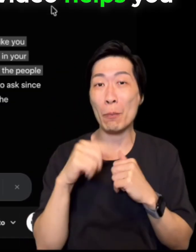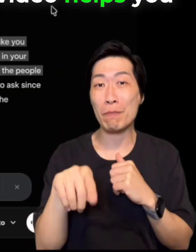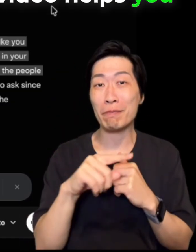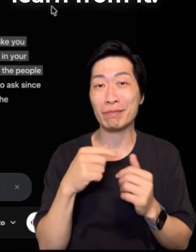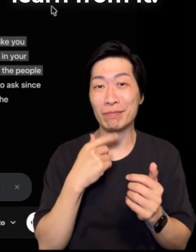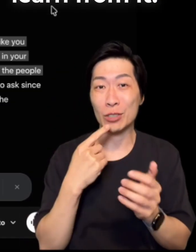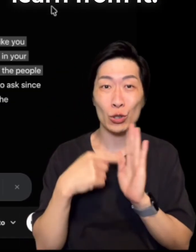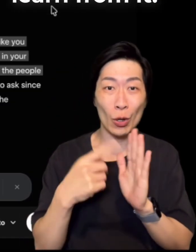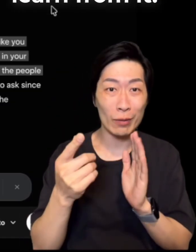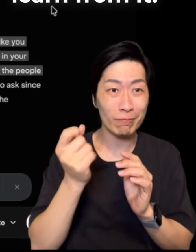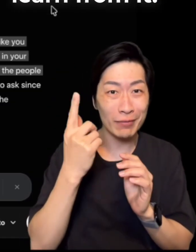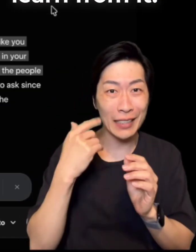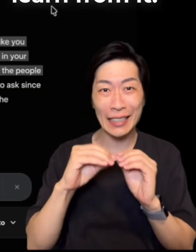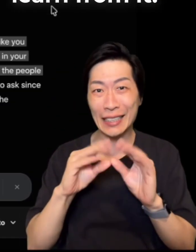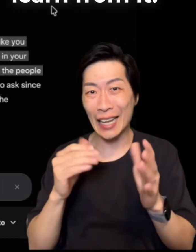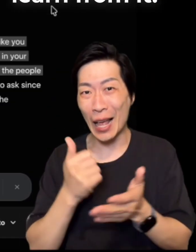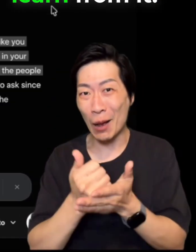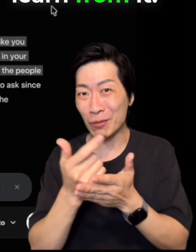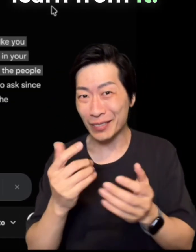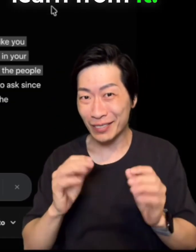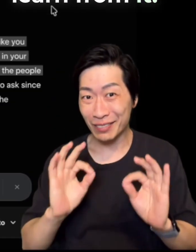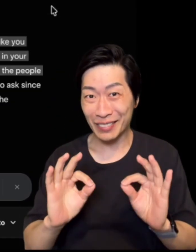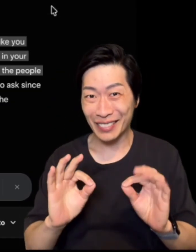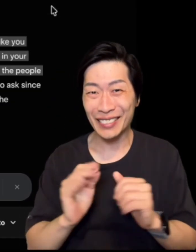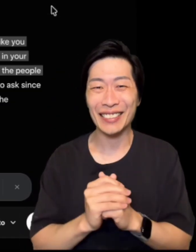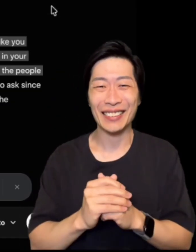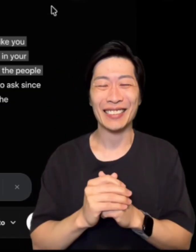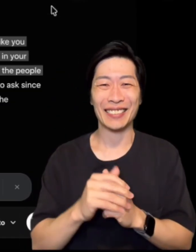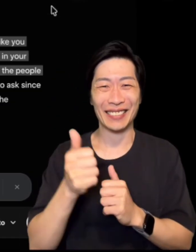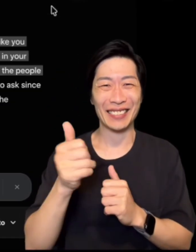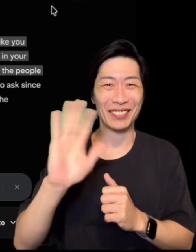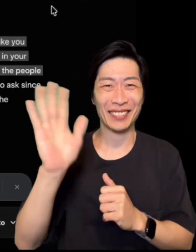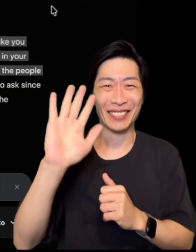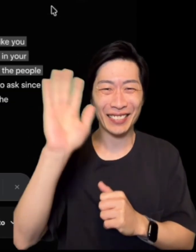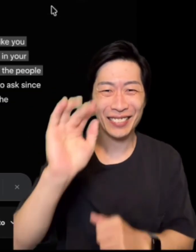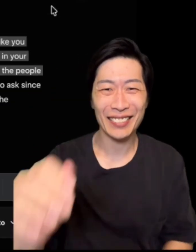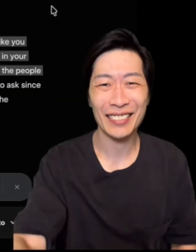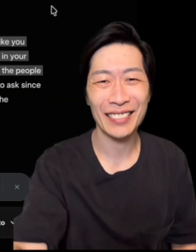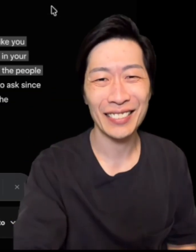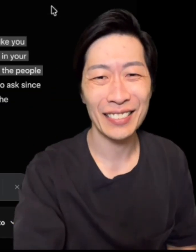video helps you and you get to learn from it. Have a good day. Bye bye.